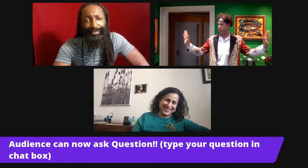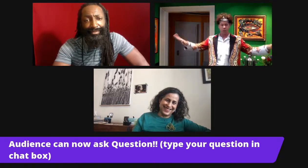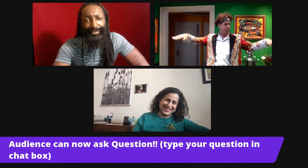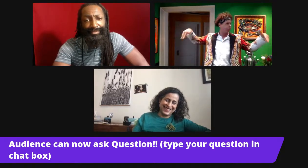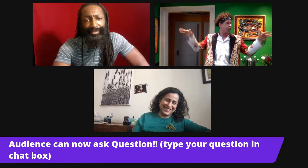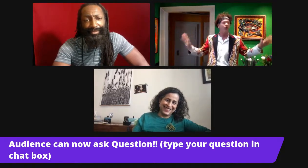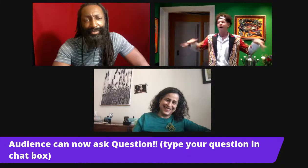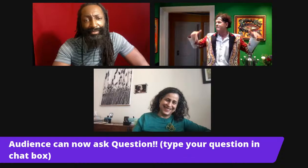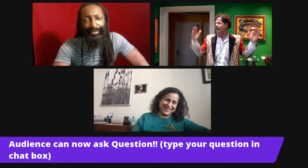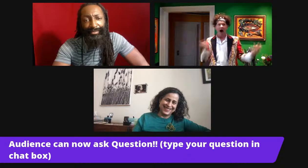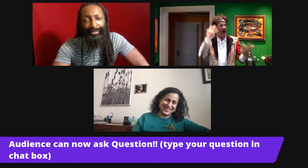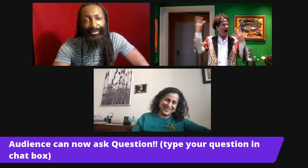expressed just like this.